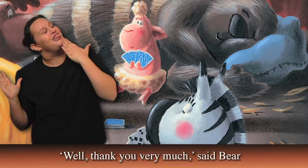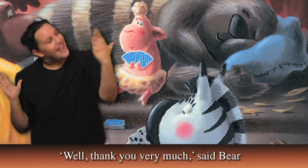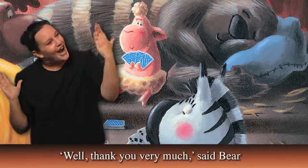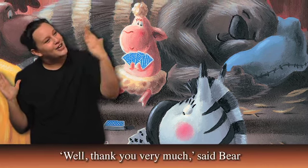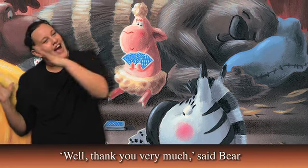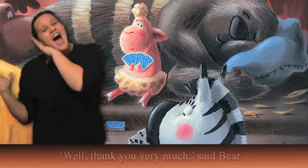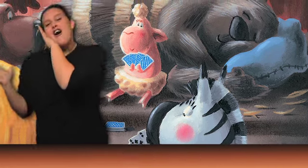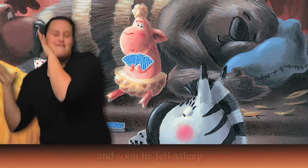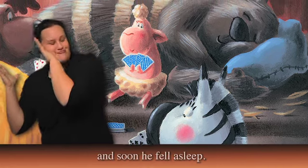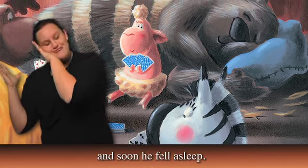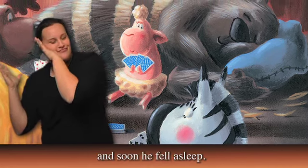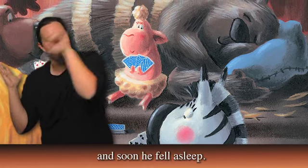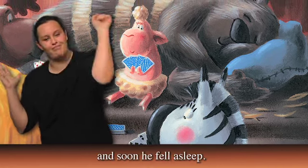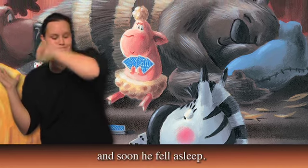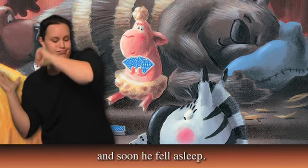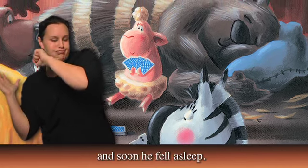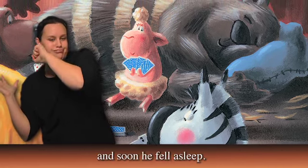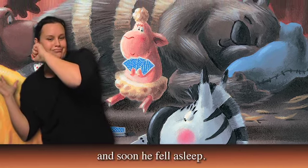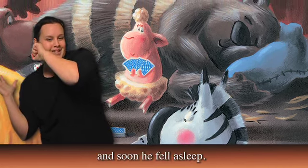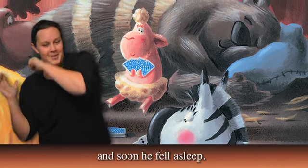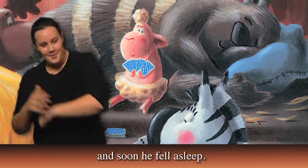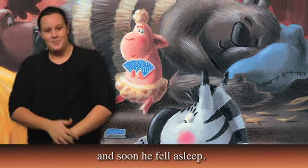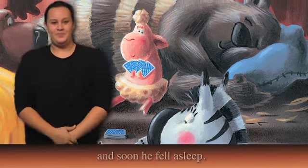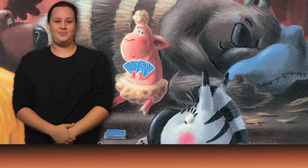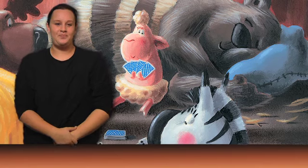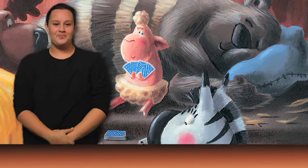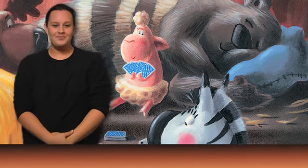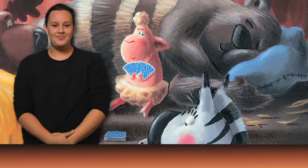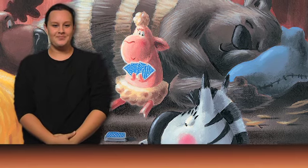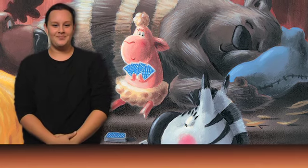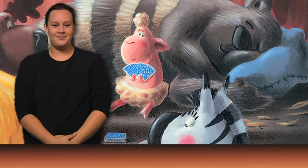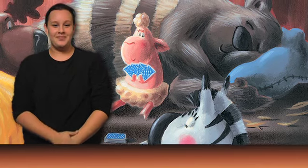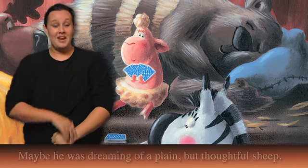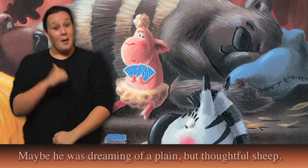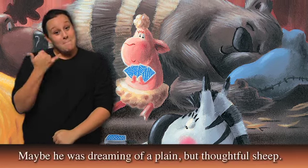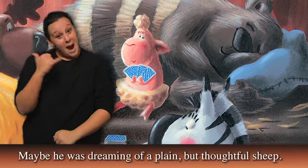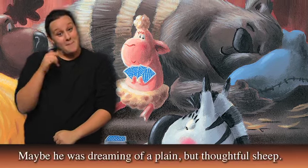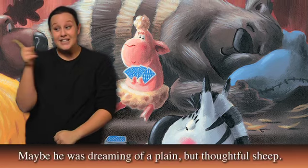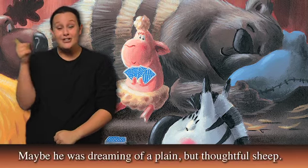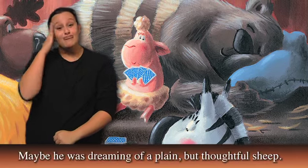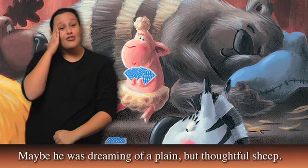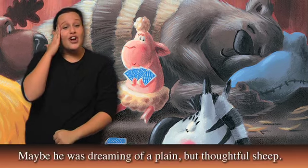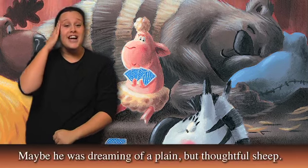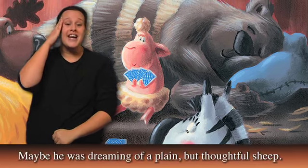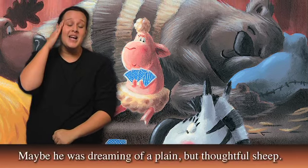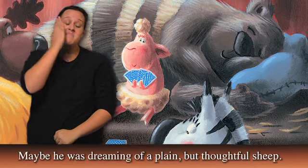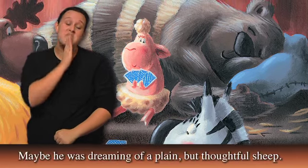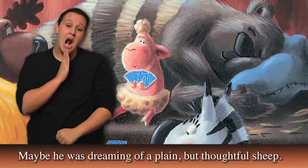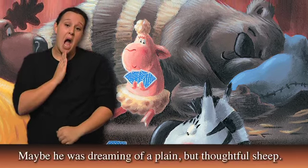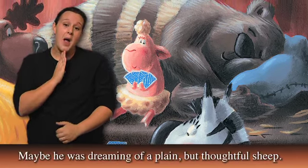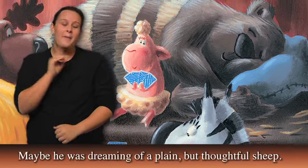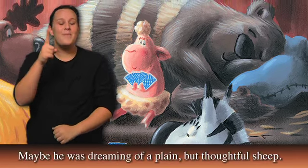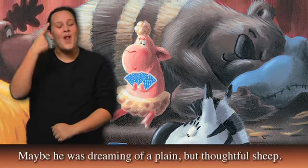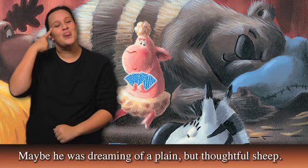you very much said bear and soon he fell asleep maybe he was dreaming